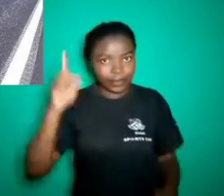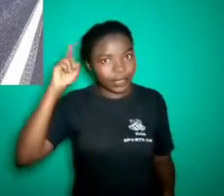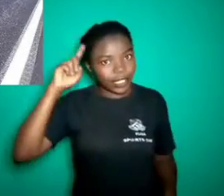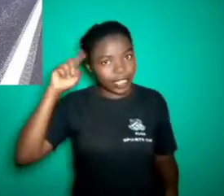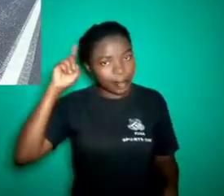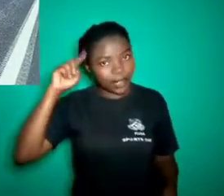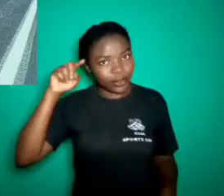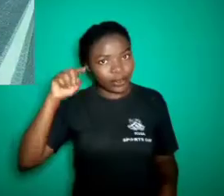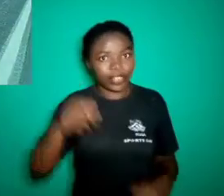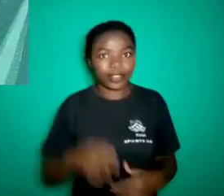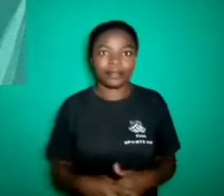Tarmac road.